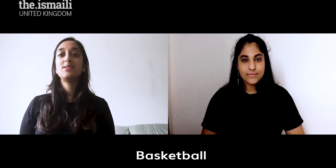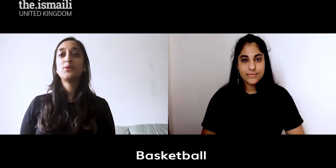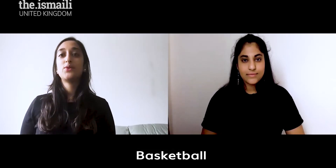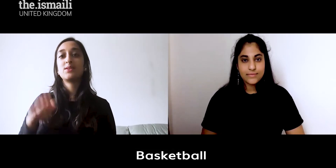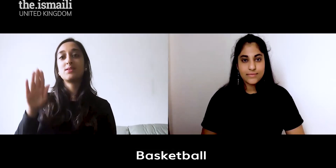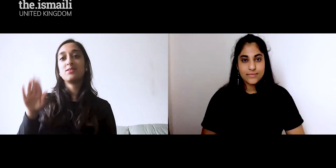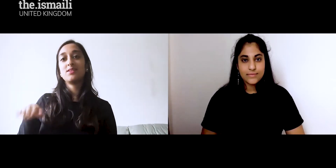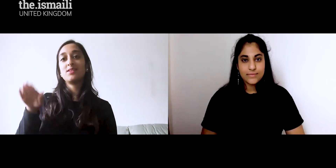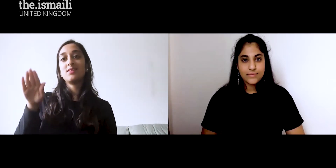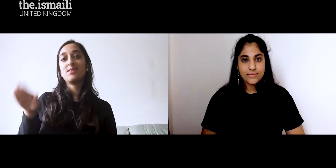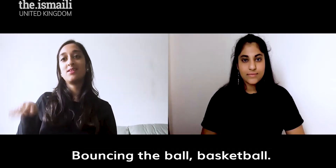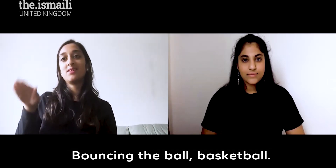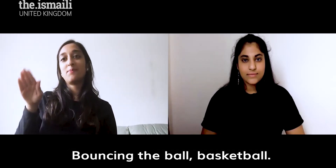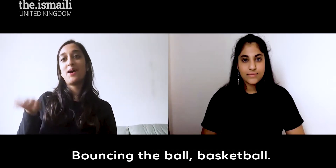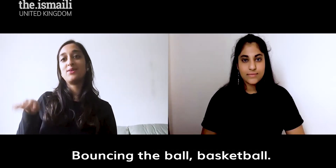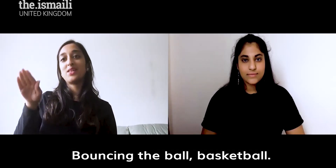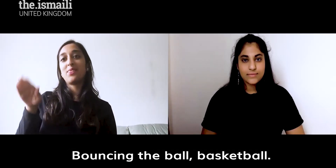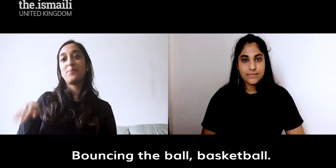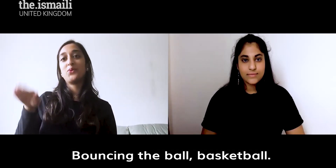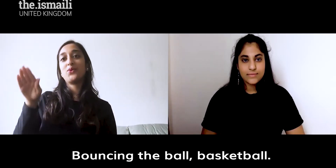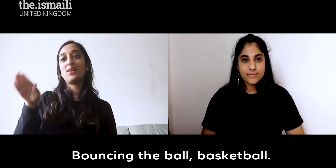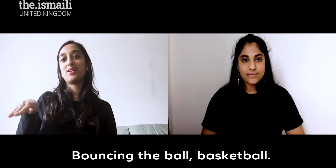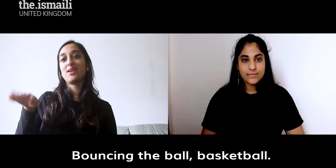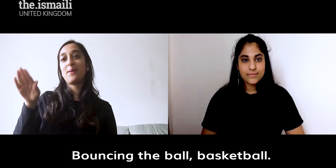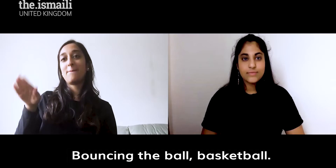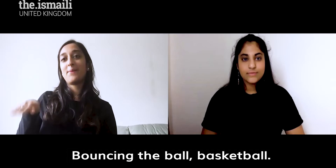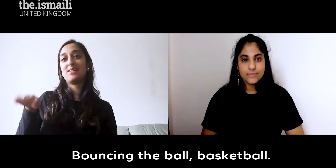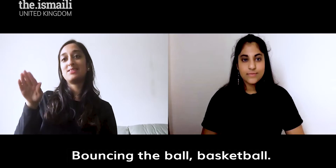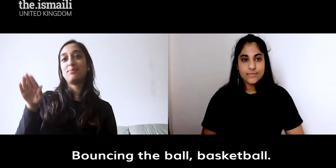Basketball. Bouncing the ball. Basketball.